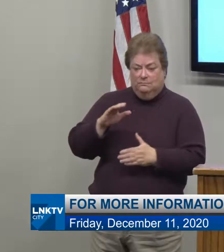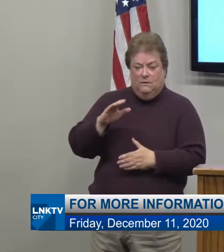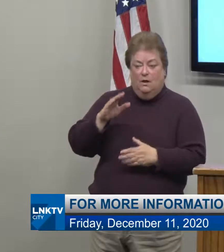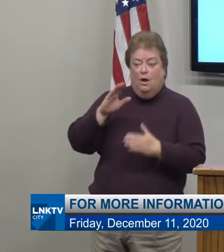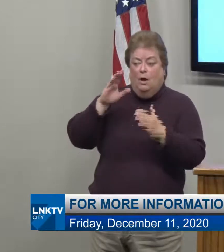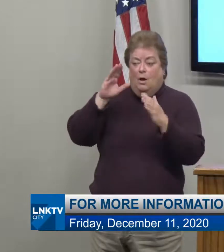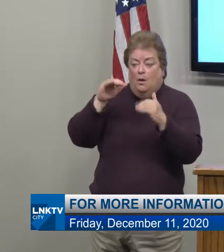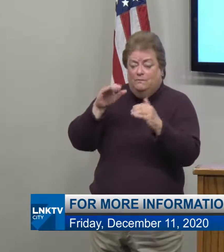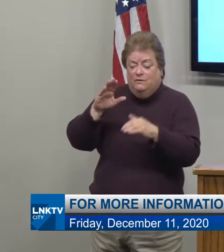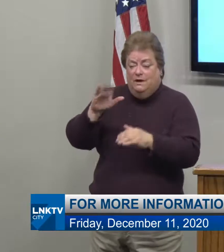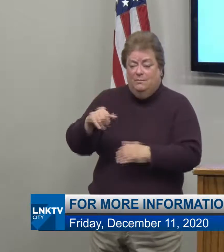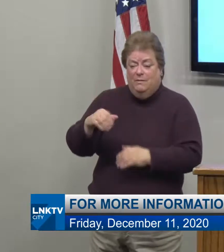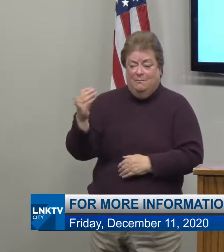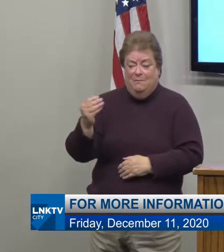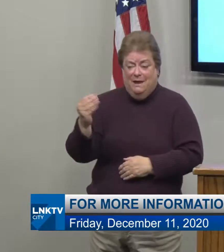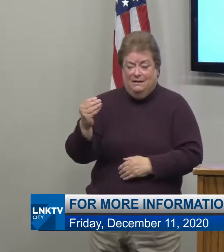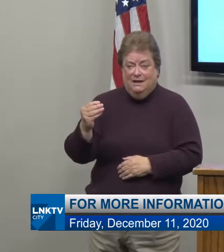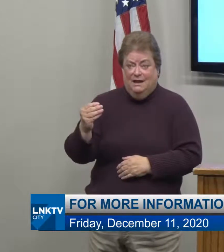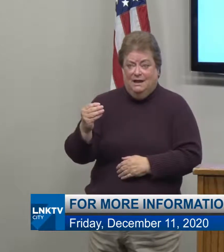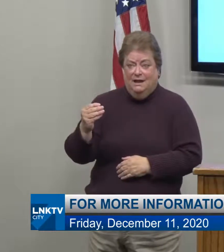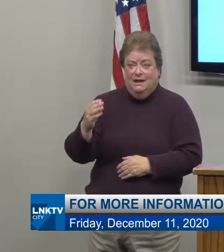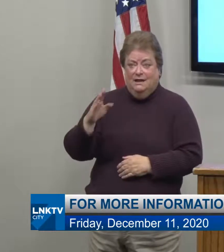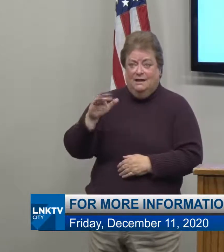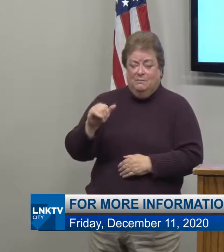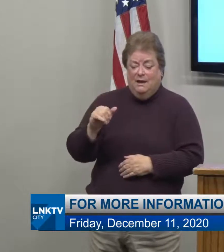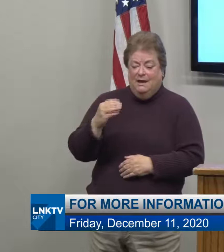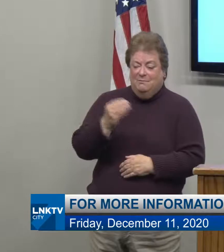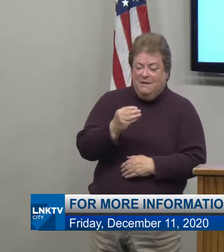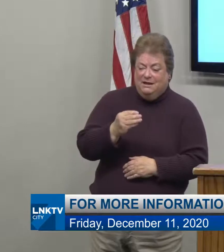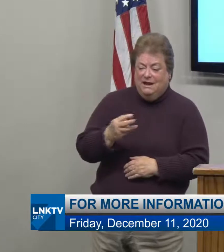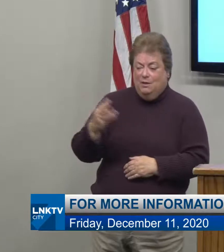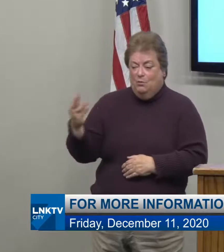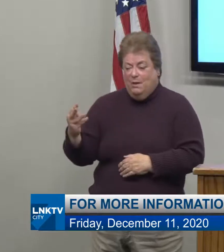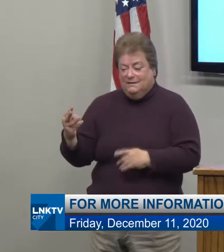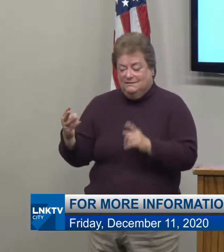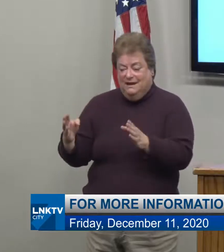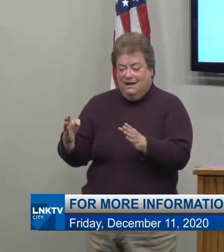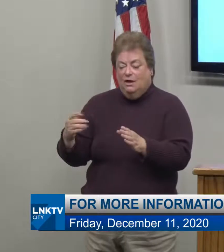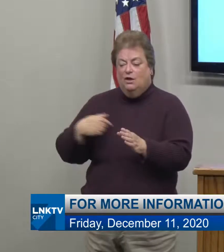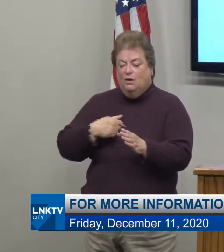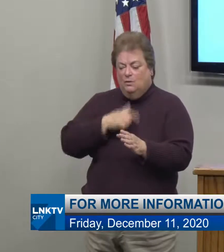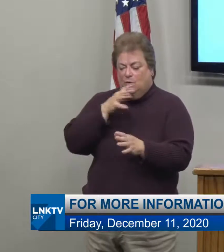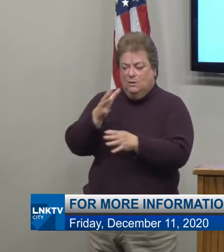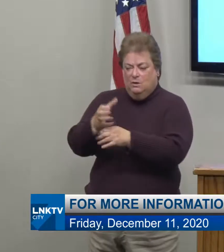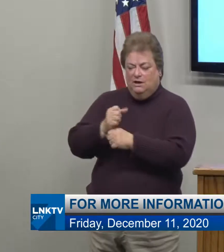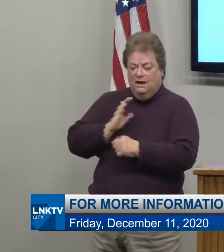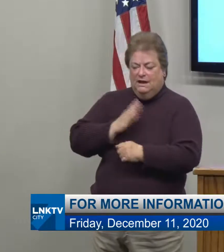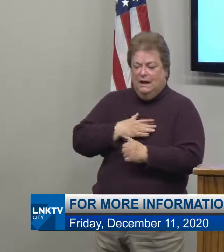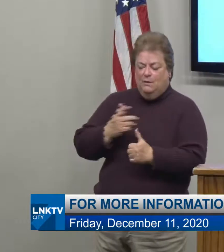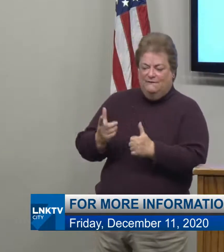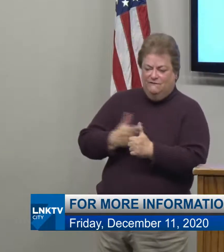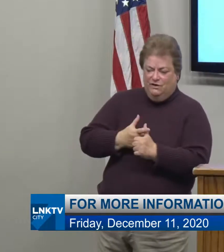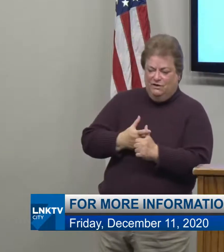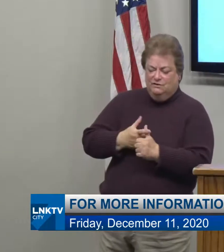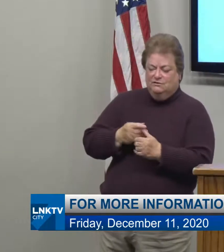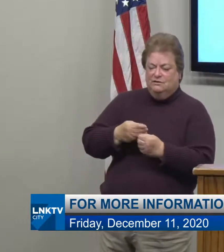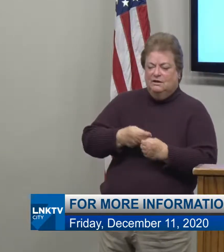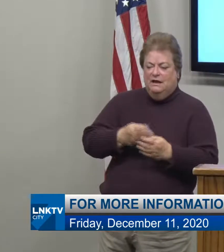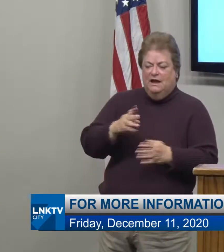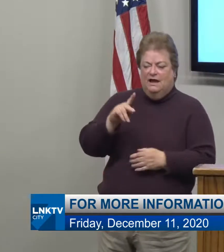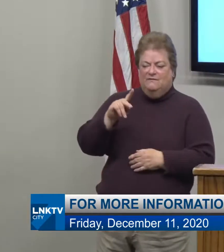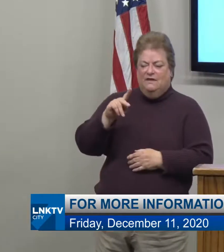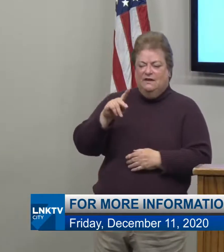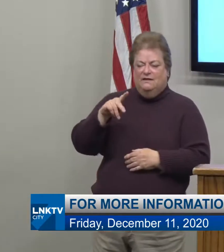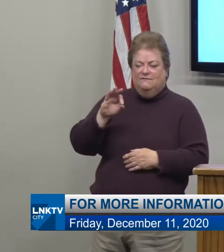is possible, between Monday and Wednesday sometime, we're going to be receiving our first allocation of Pfizer